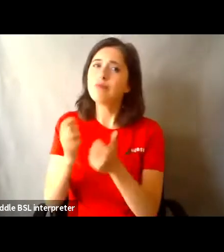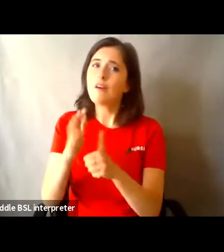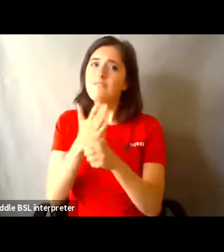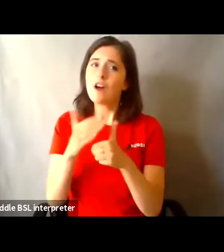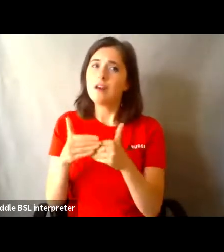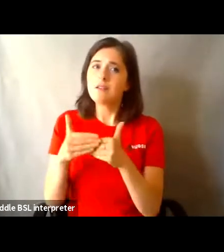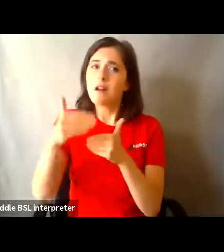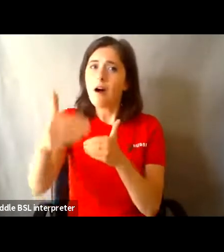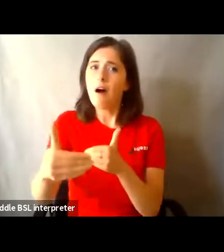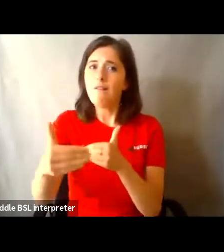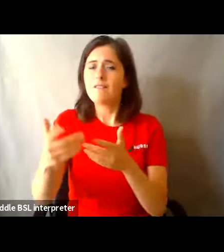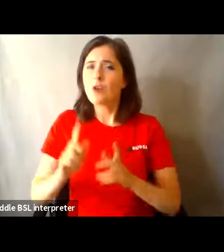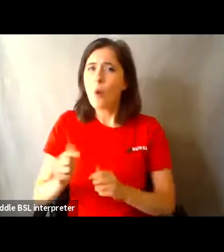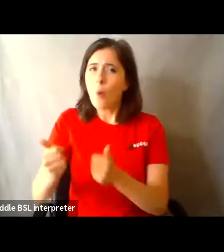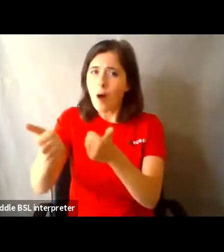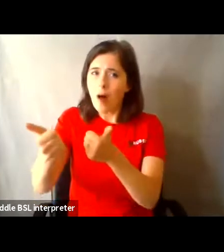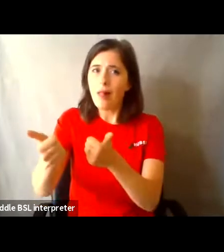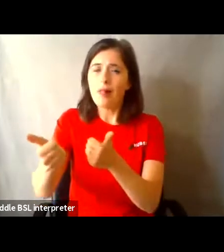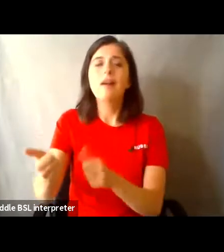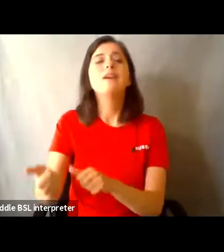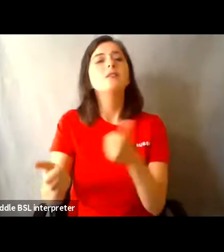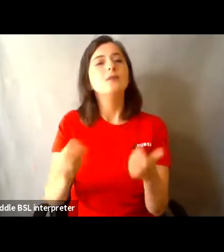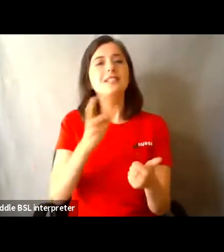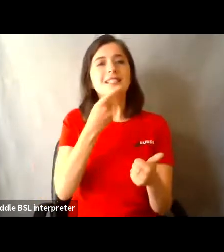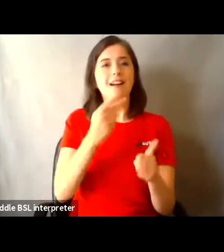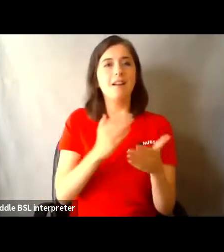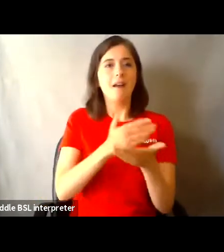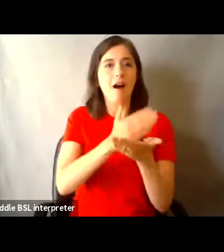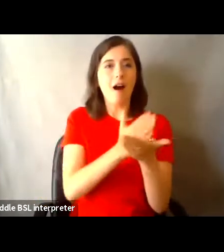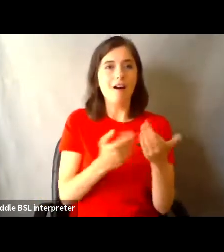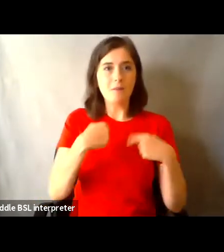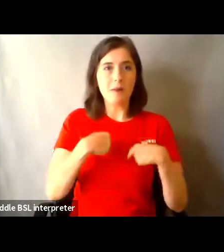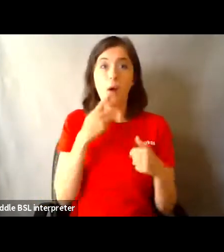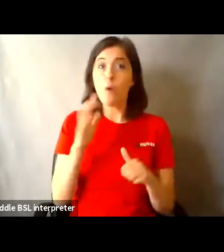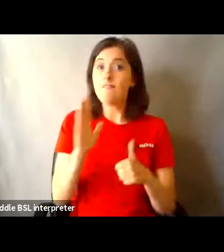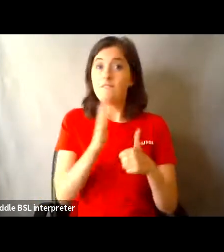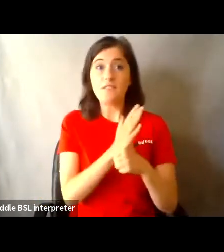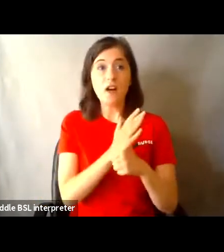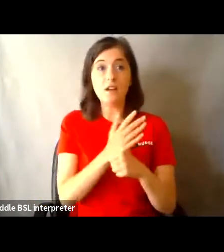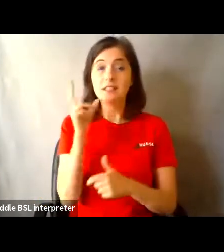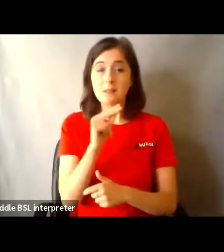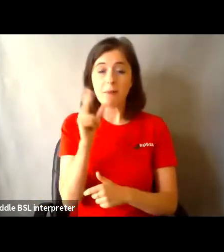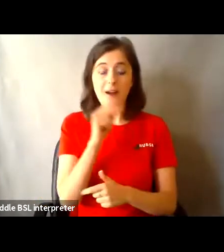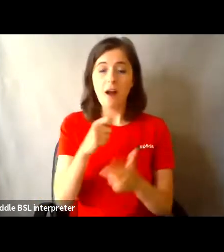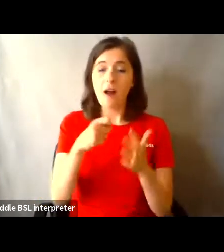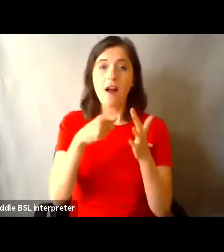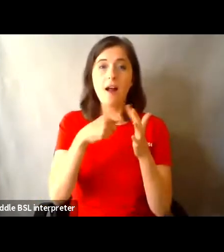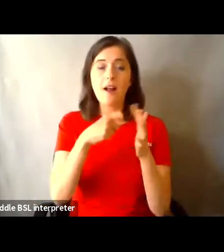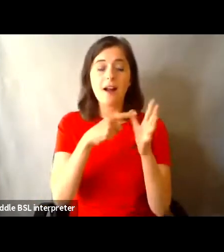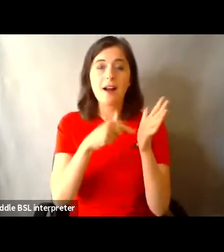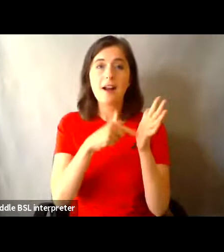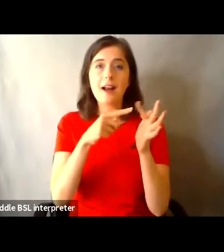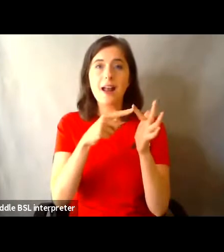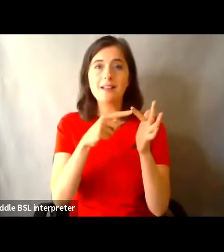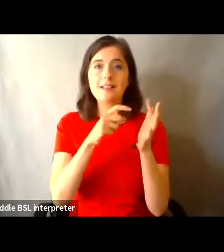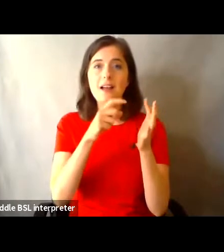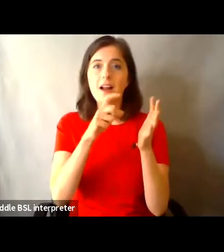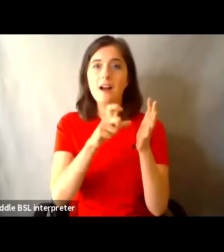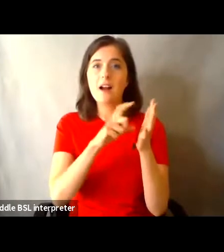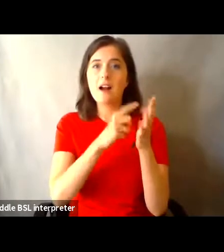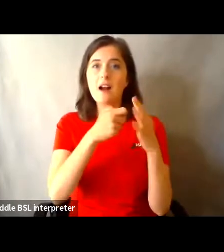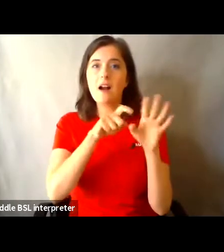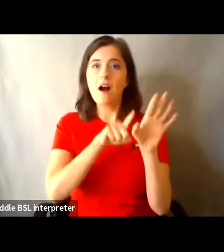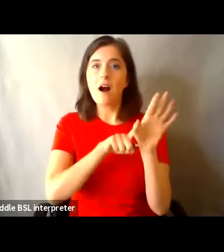now. I'll go straight to our first speaker, who is Kate Carrier. Kate is a founding member of the Unspoken Project and a